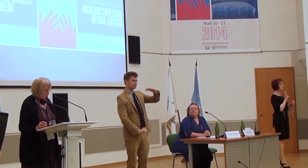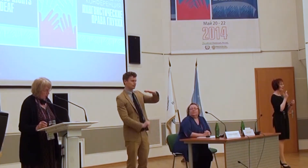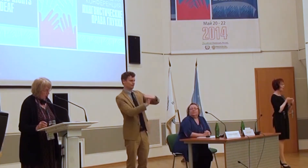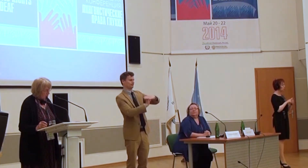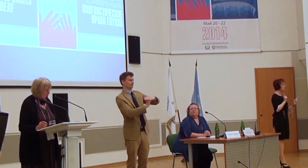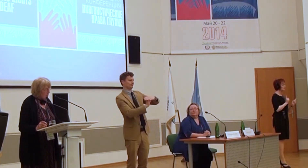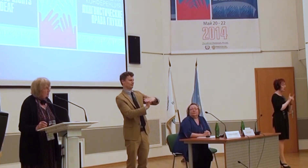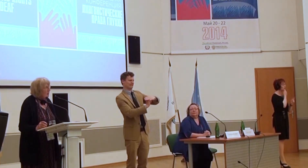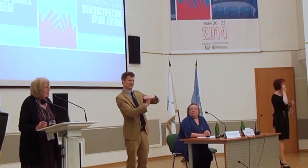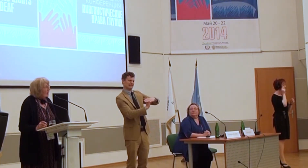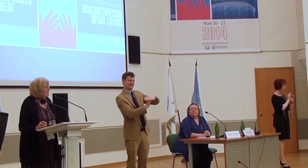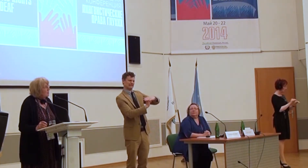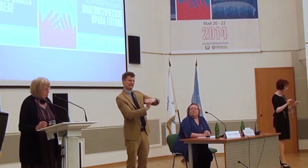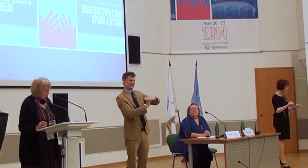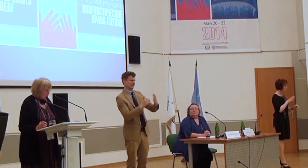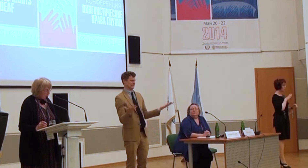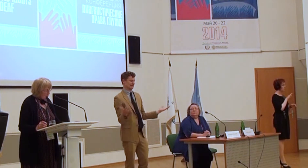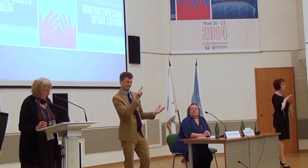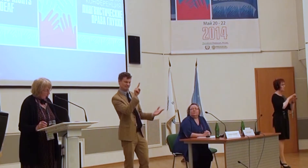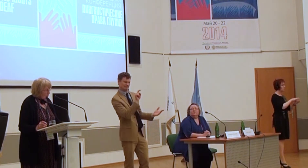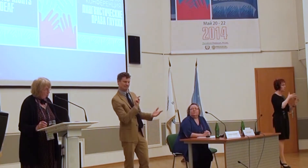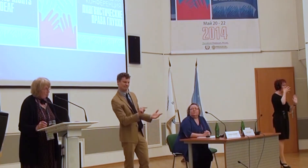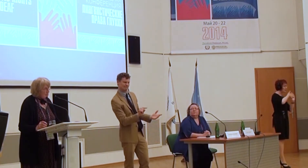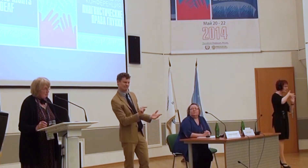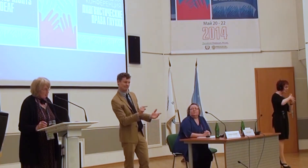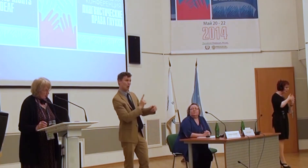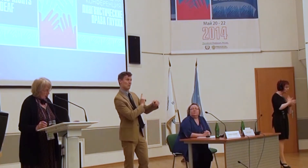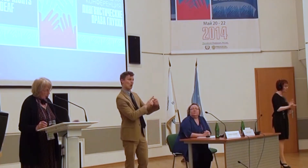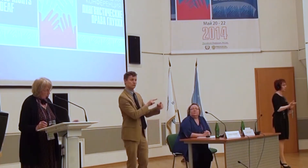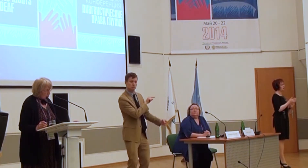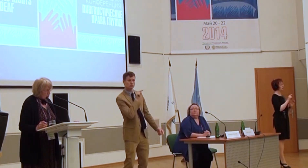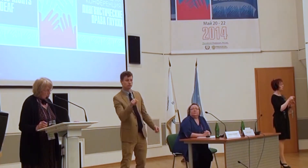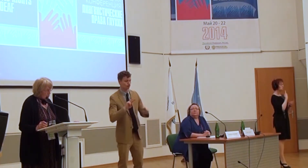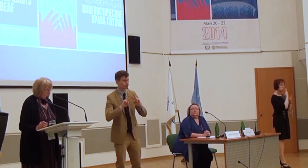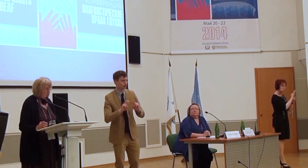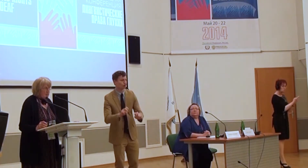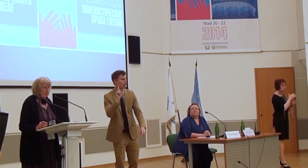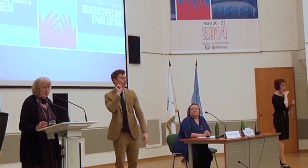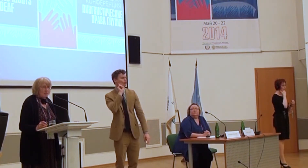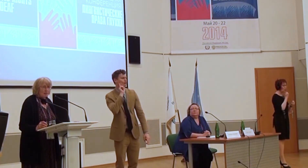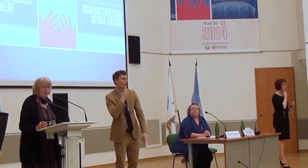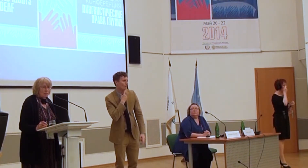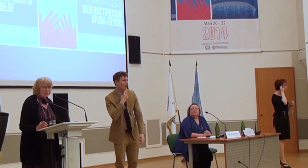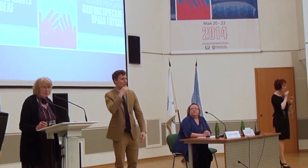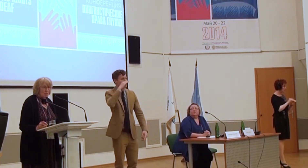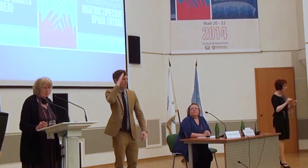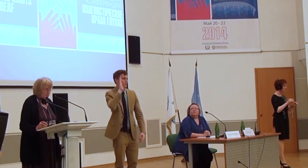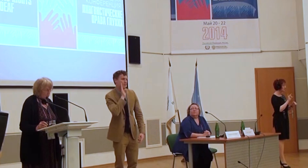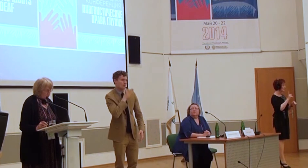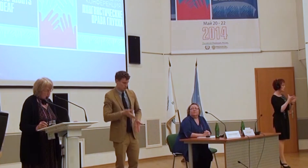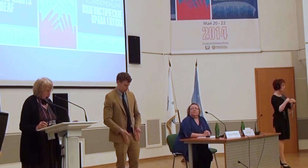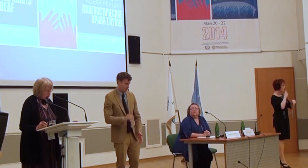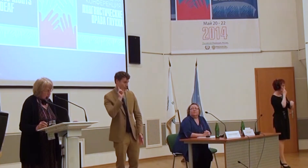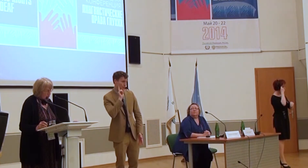of deaf parents. And this suggested that at very least sign language did not impede development, which had